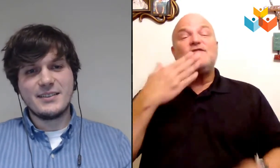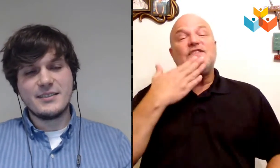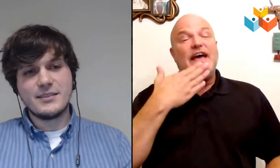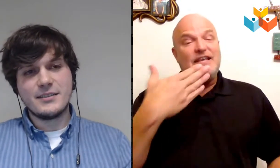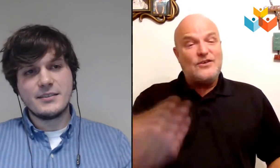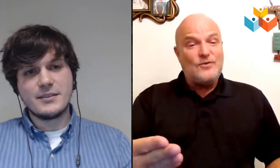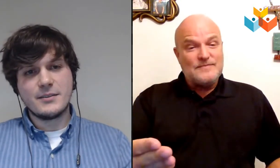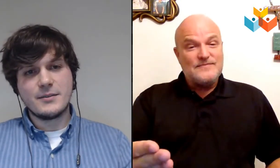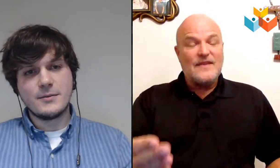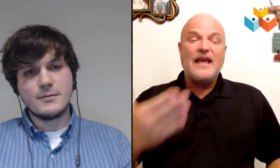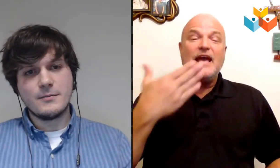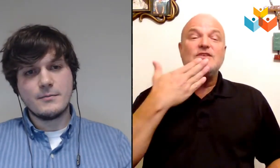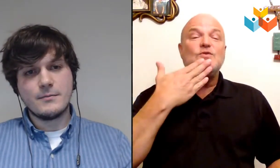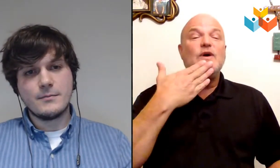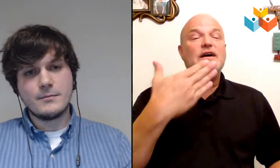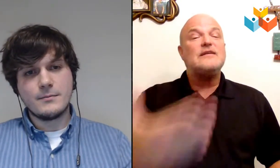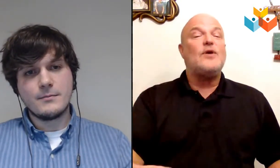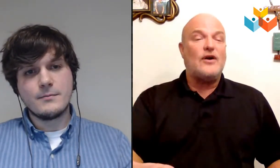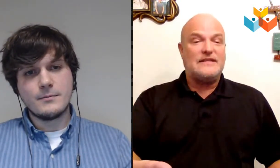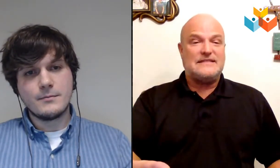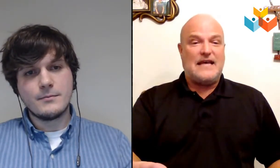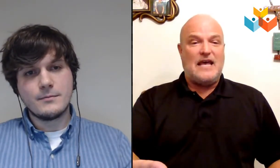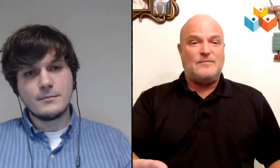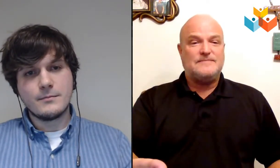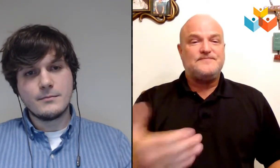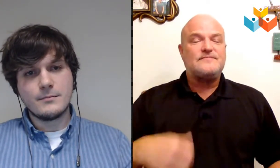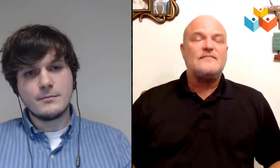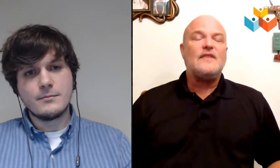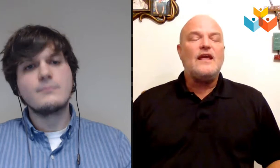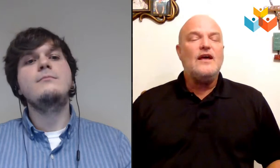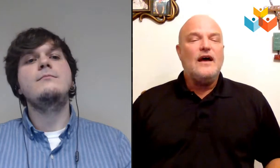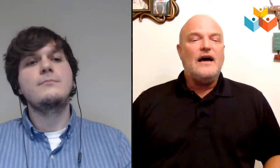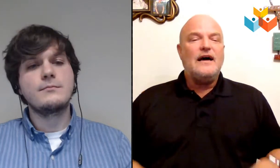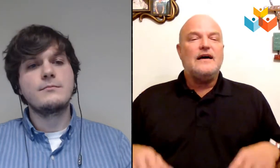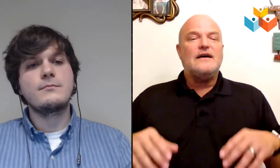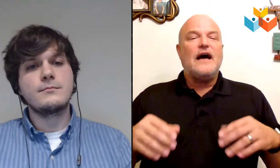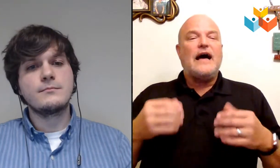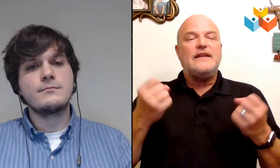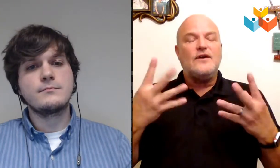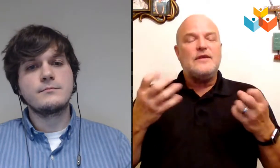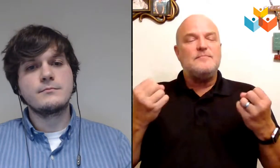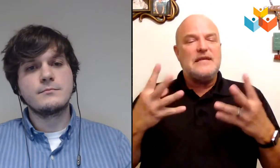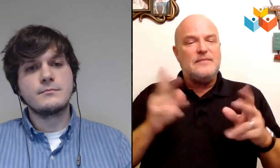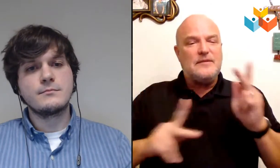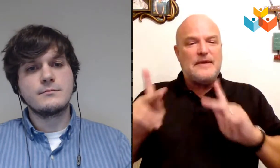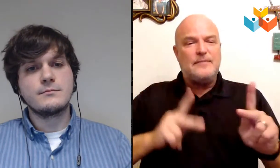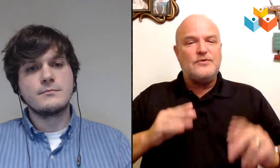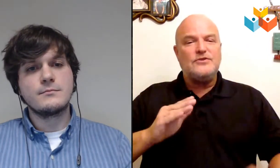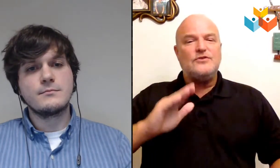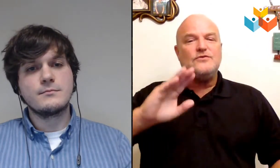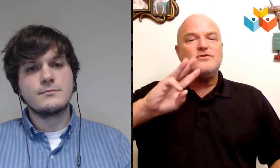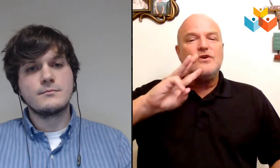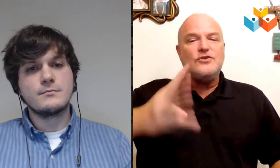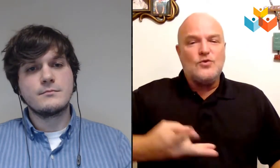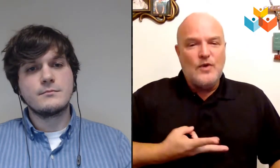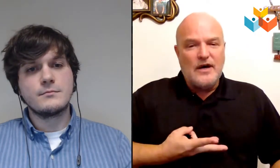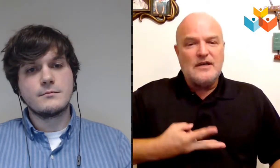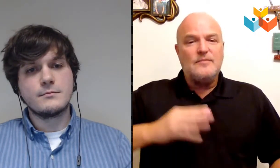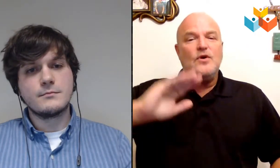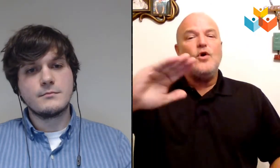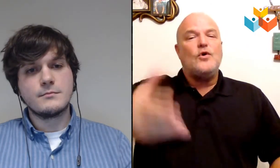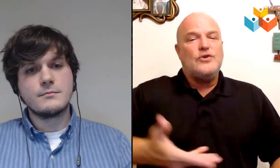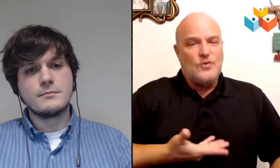The sign for thank you and you're welcome are the same. I know that many people use